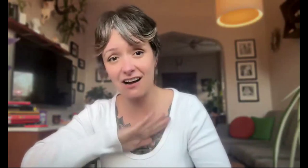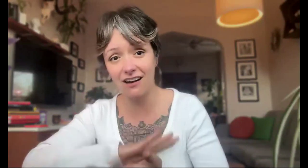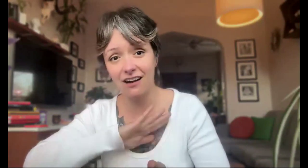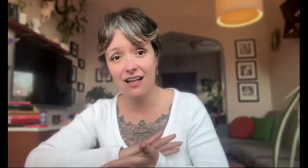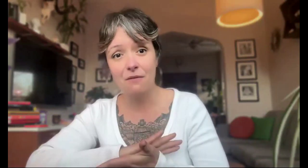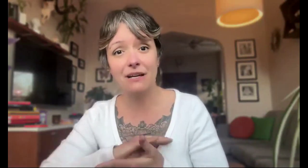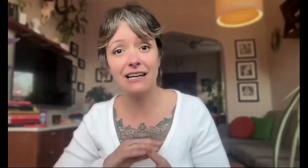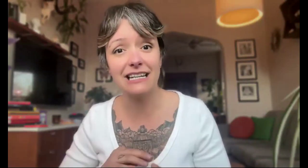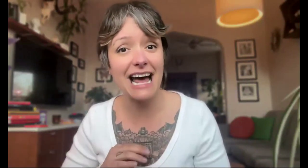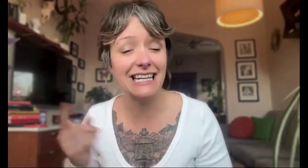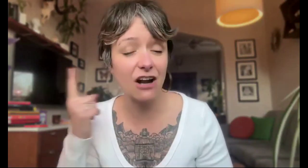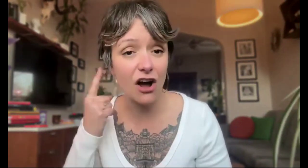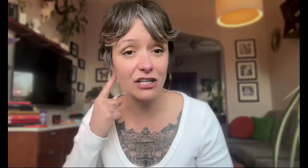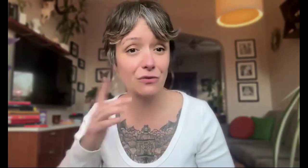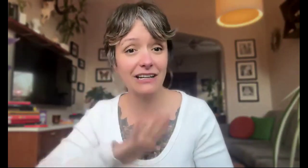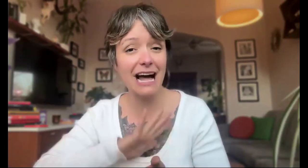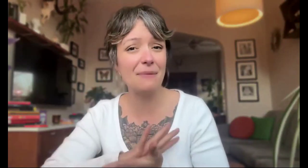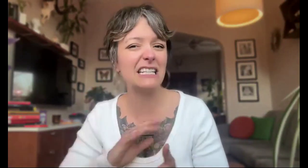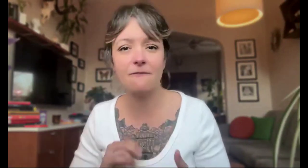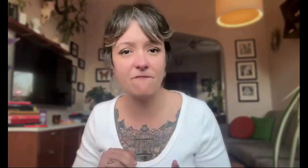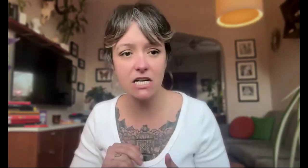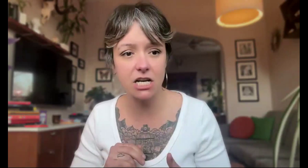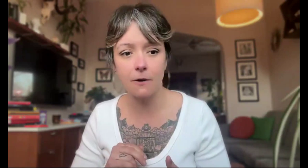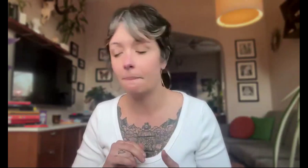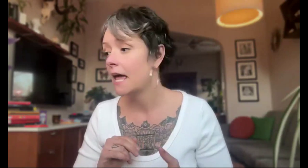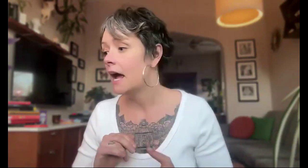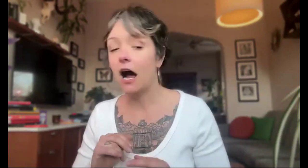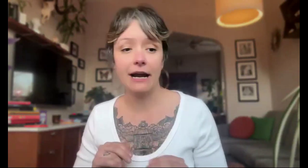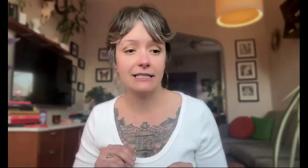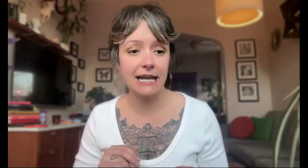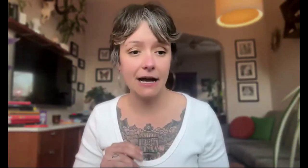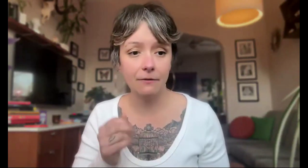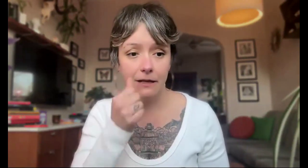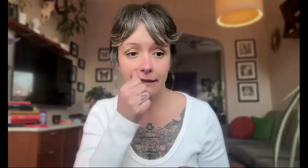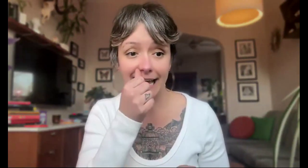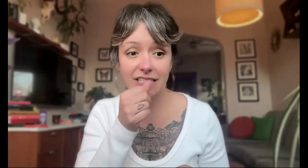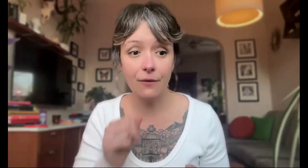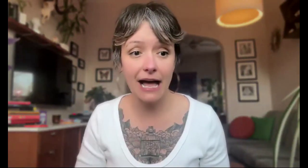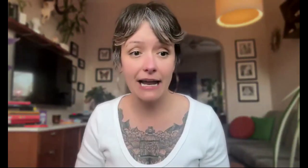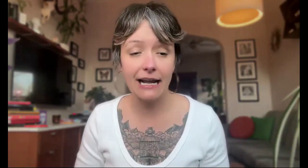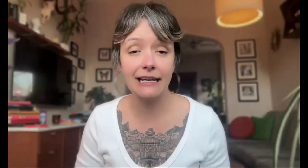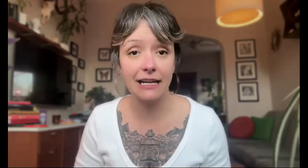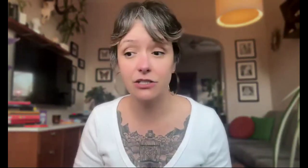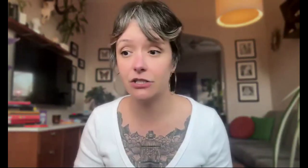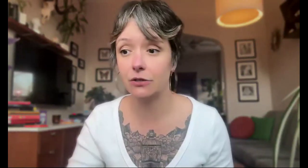song because it has an auditory clap and it's fun to do. All right, now let's go ahead and get